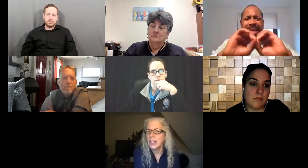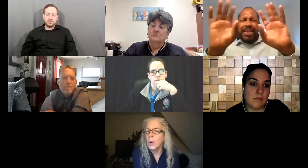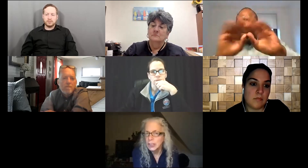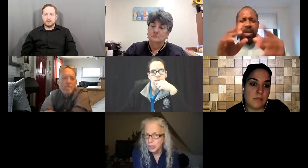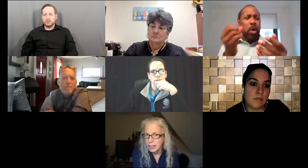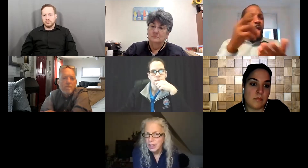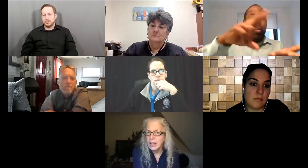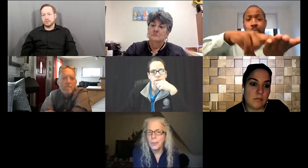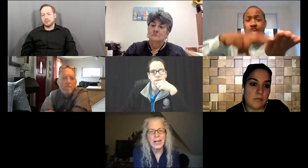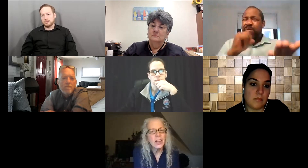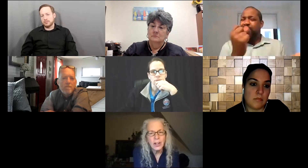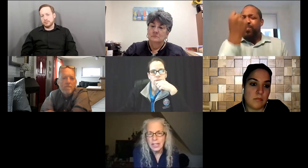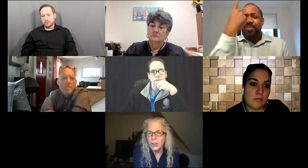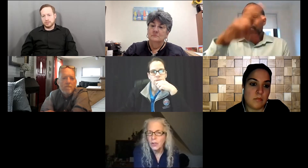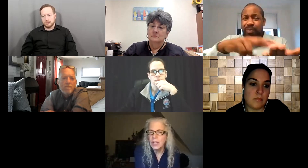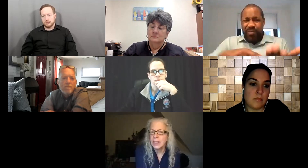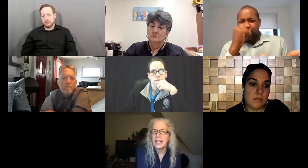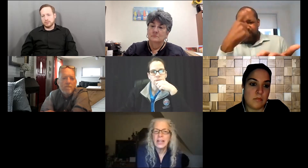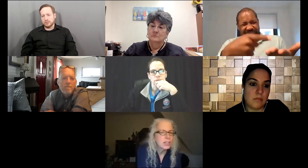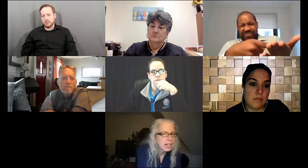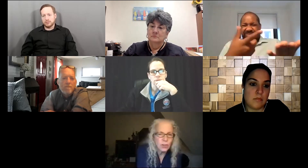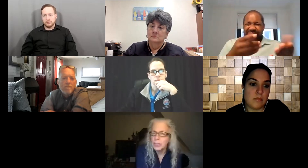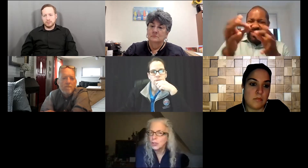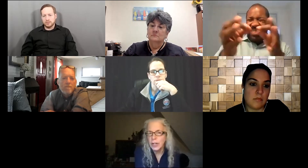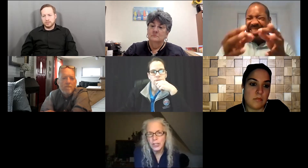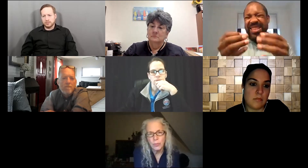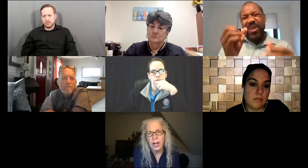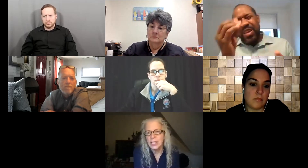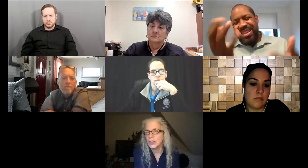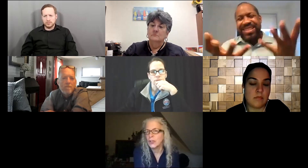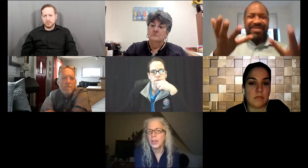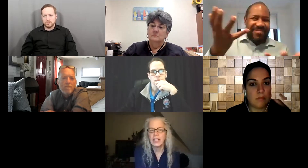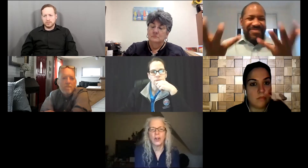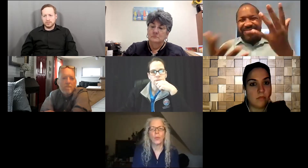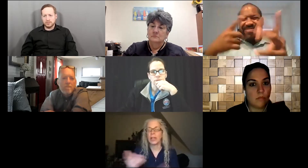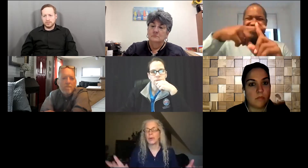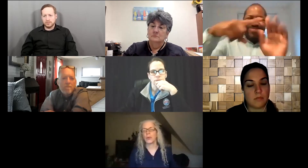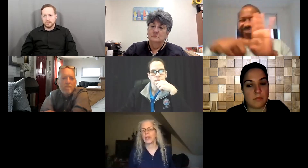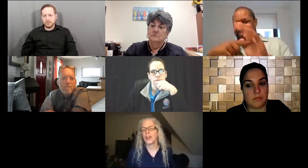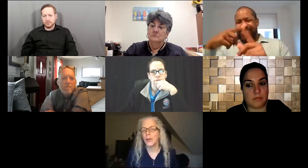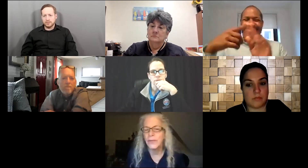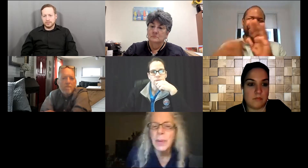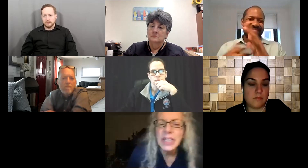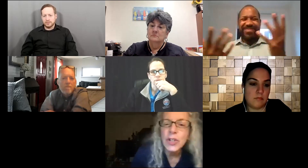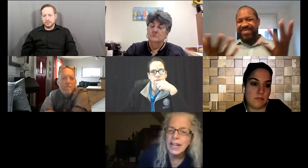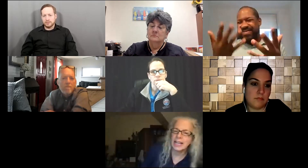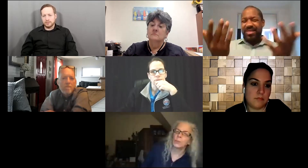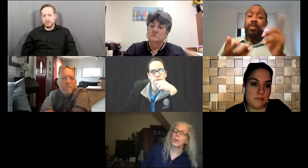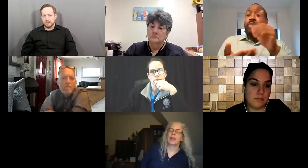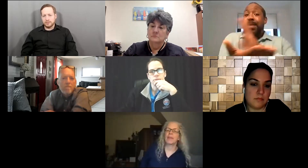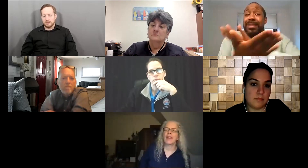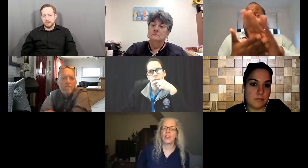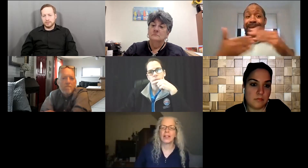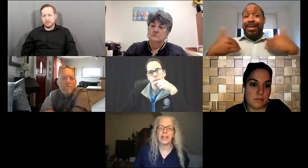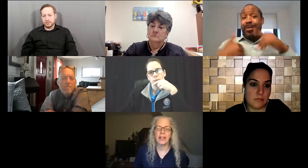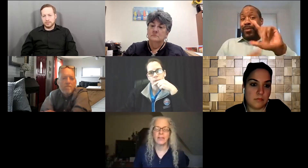person had a question, they wanted clarity, or they didn't understand the registration process, or they didn't know what they were doing, you know, if somebody's checking in with